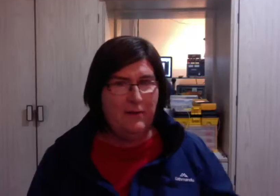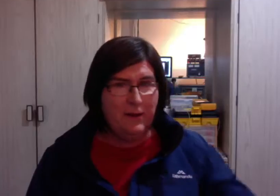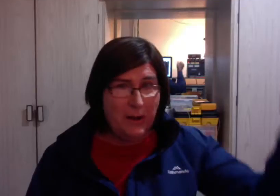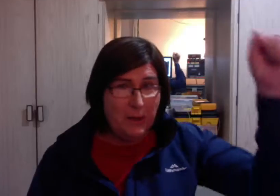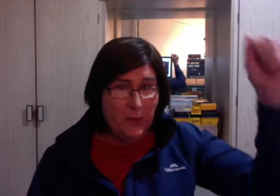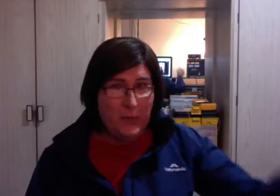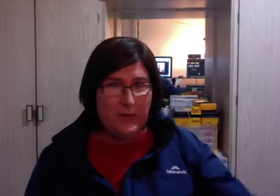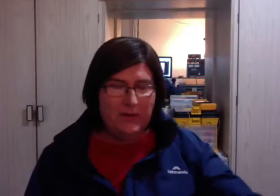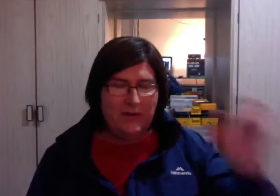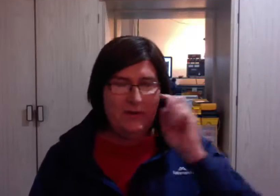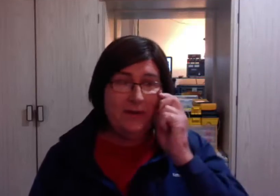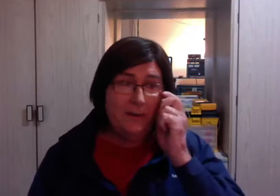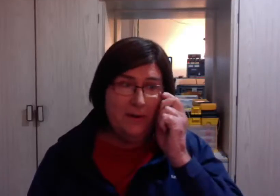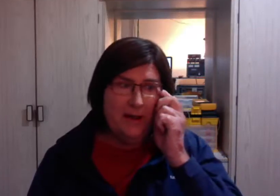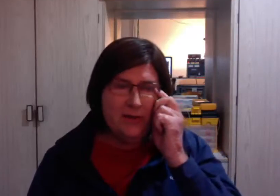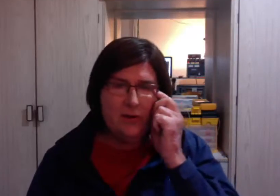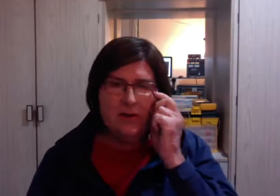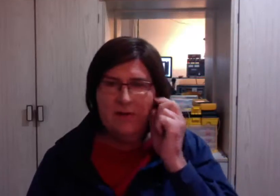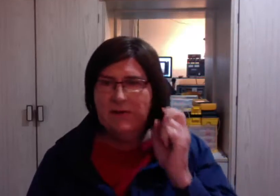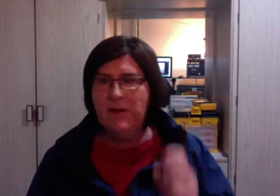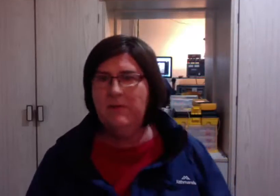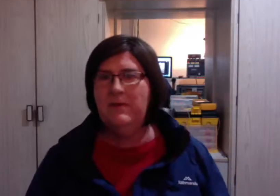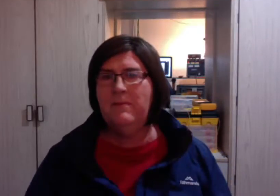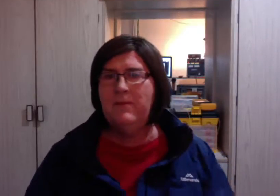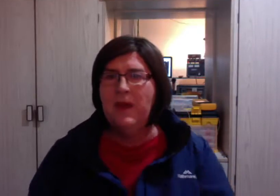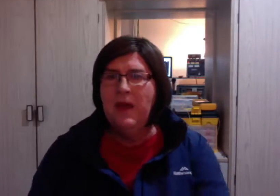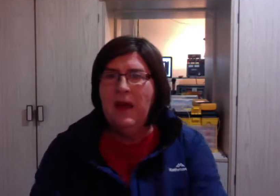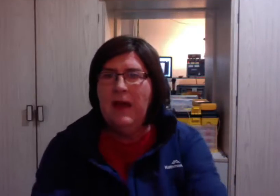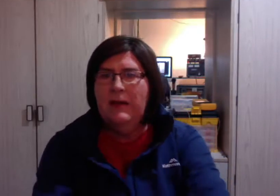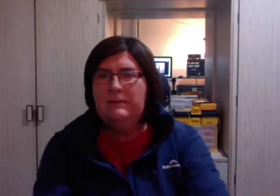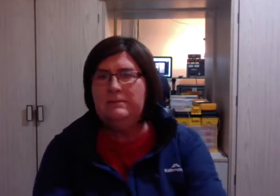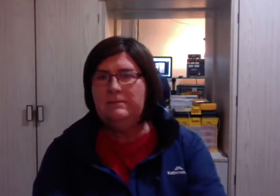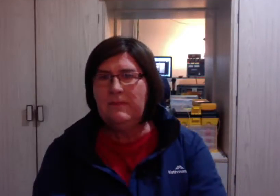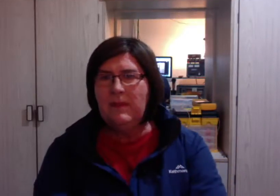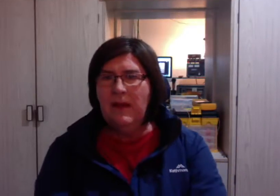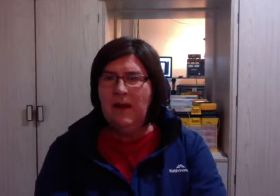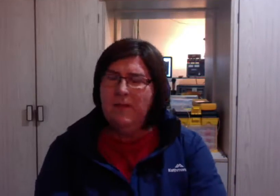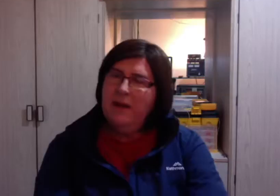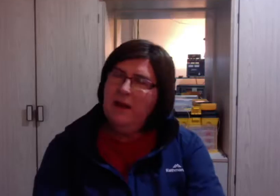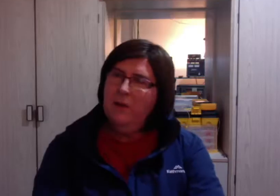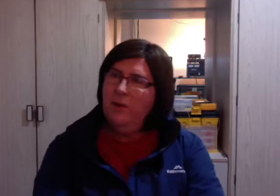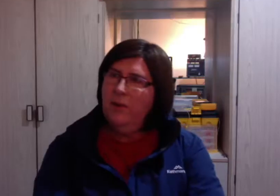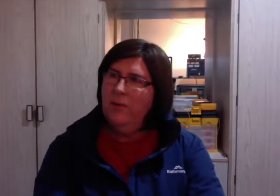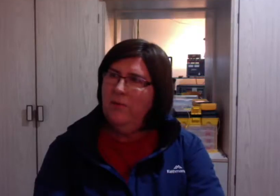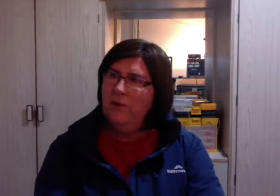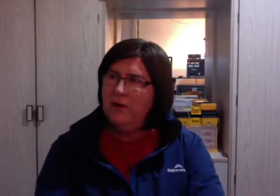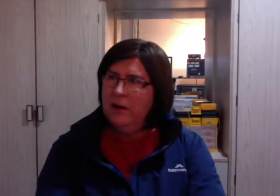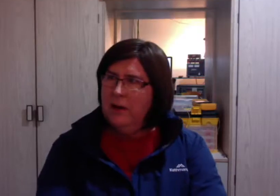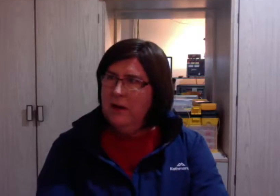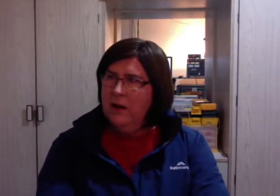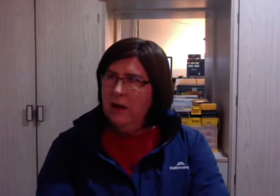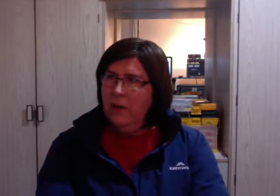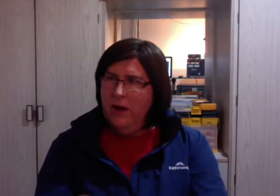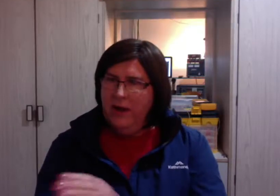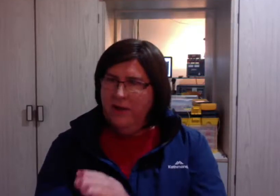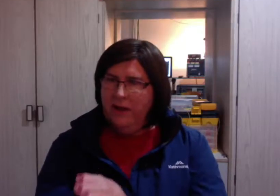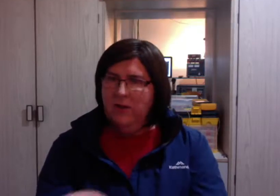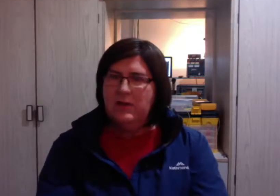I'll go stick a bit of that tubing over the top of it. Other mechanical problems. Look, I want to answer that question a